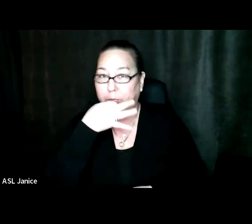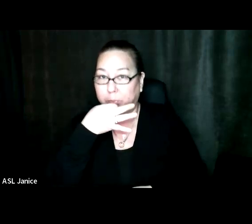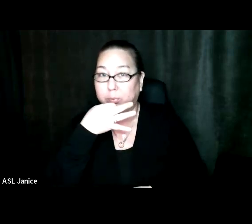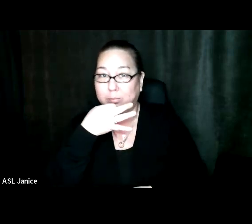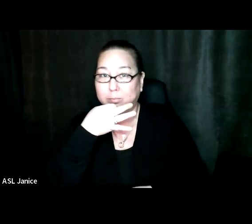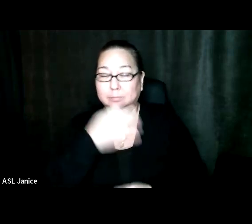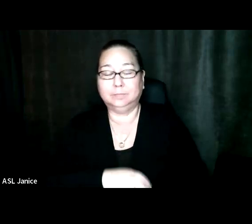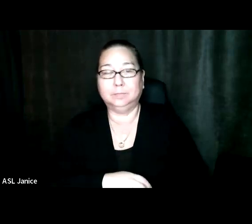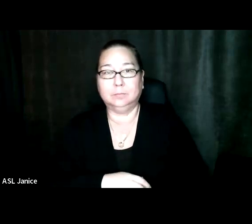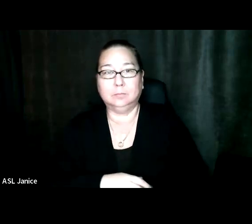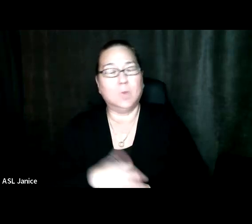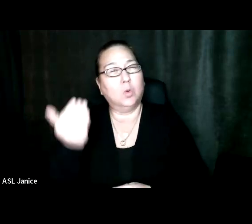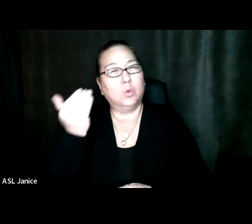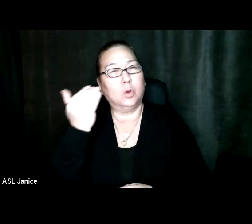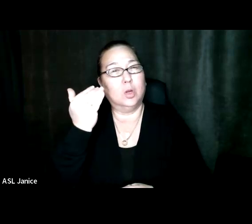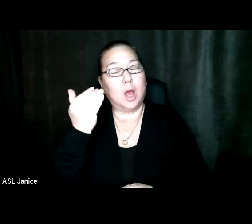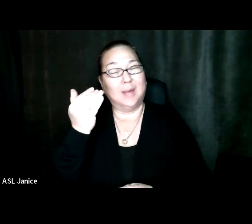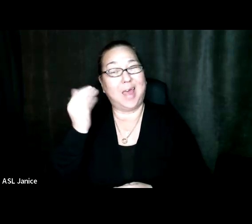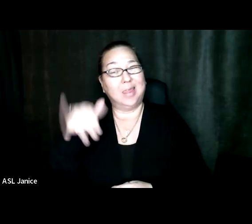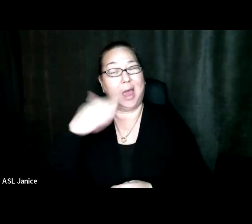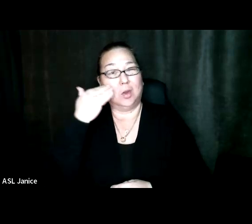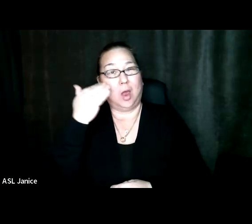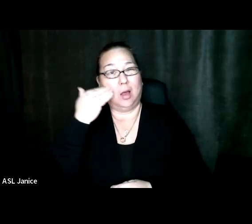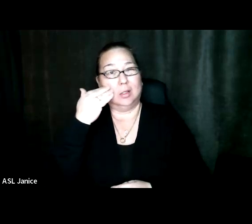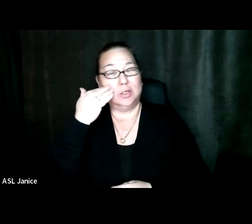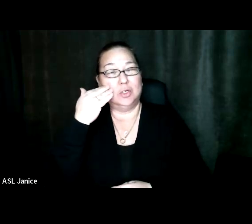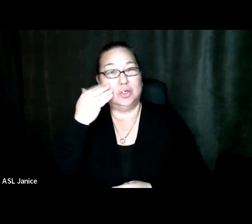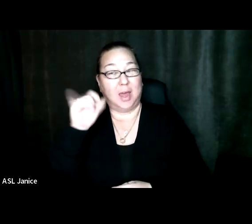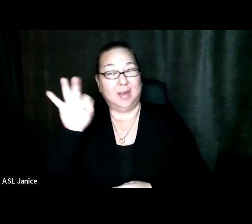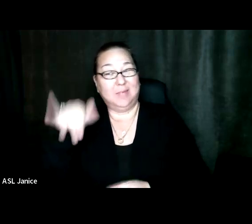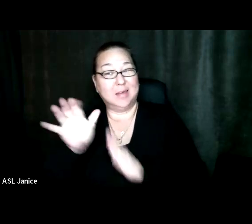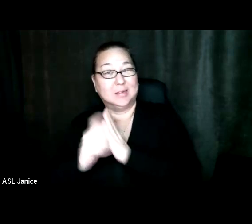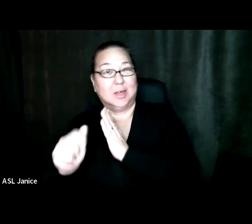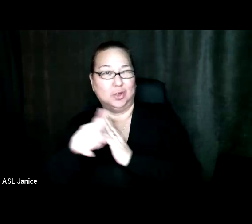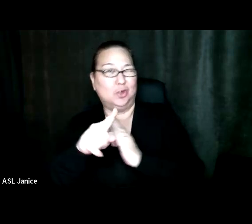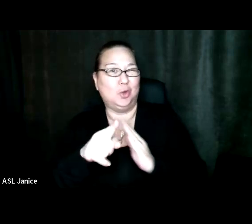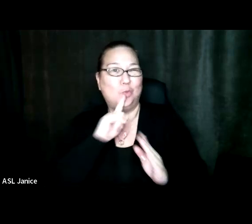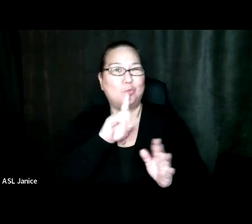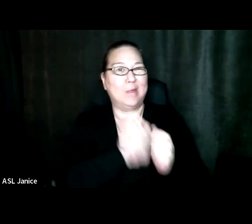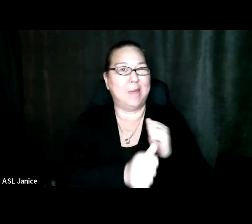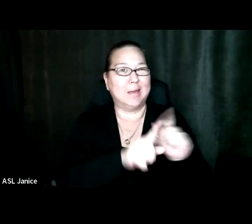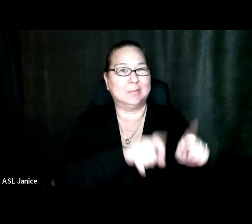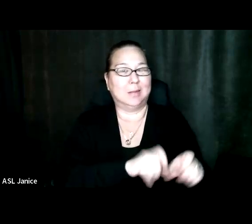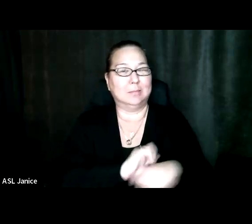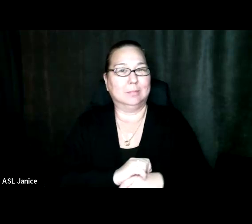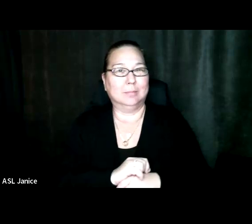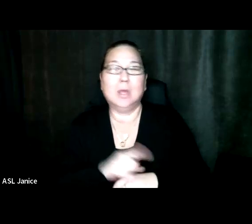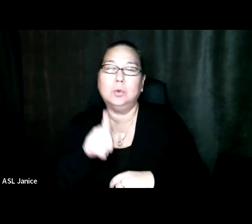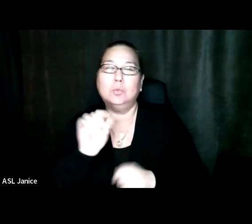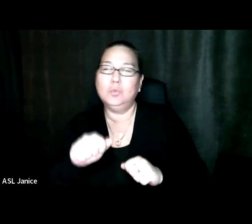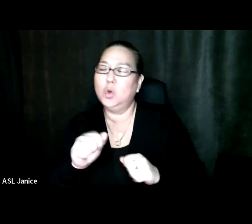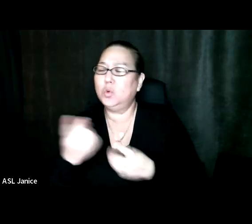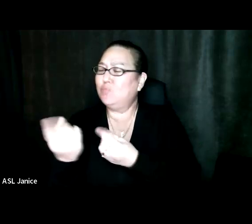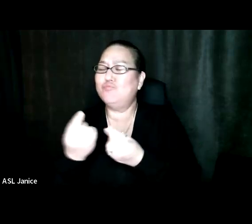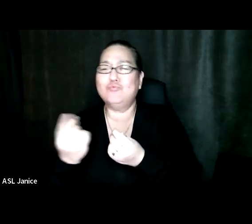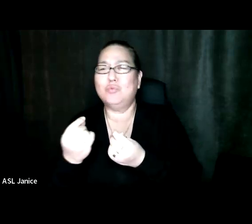asked to demonstrate knowledge of any of these skills, I would bet you would ace that test. You would likely be able to speak knowledgeably about how to carry out each one and what key